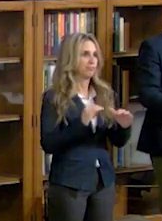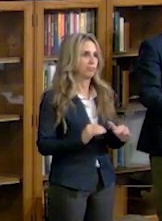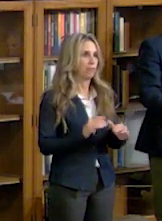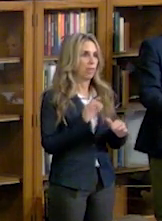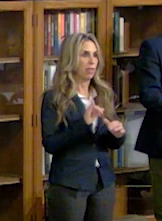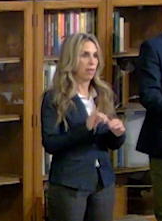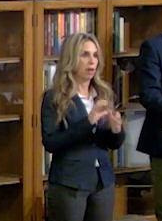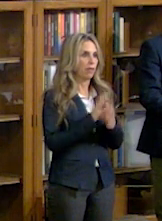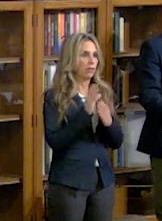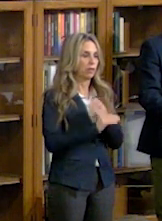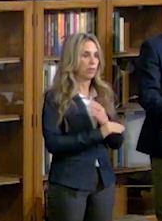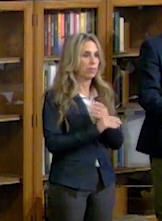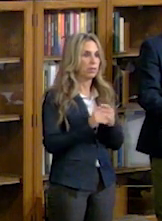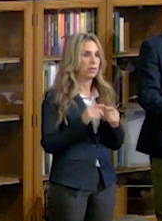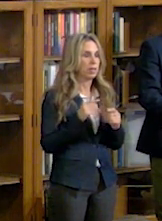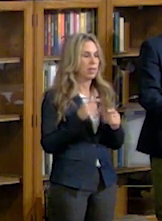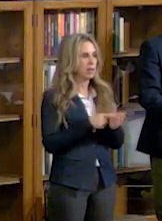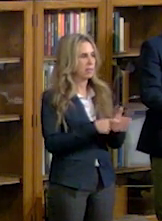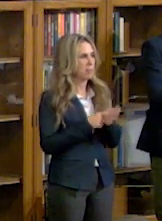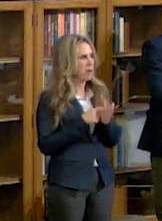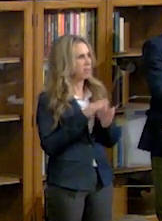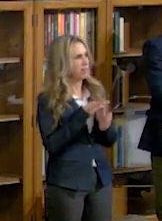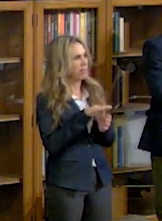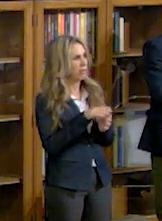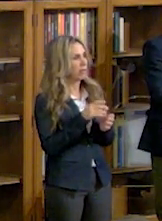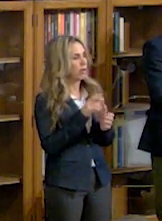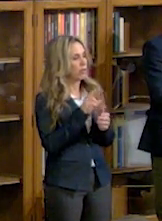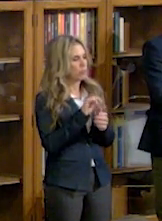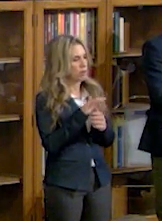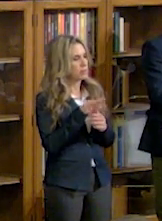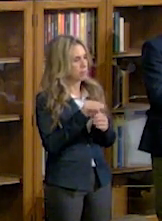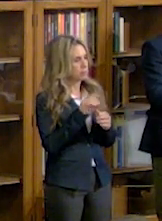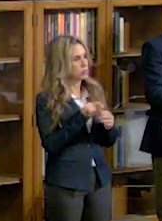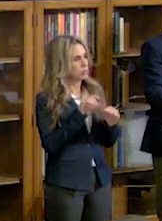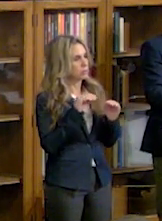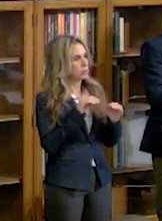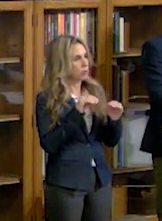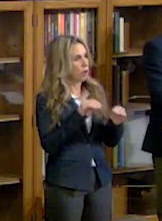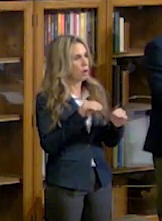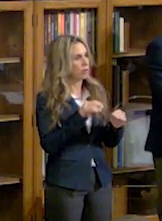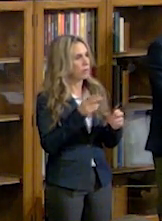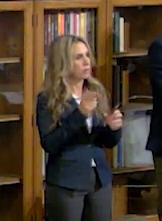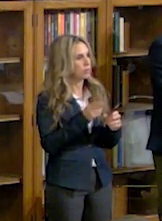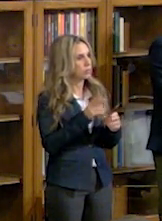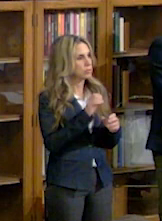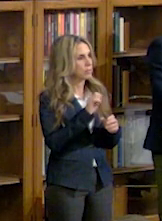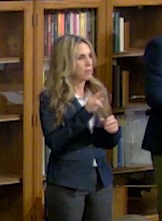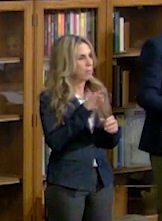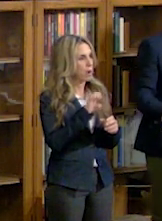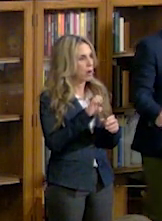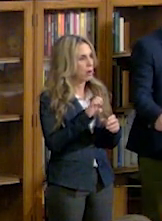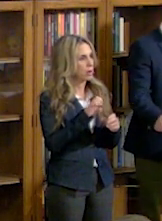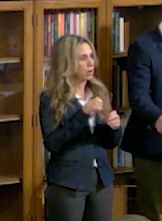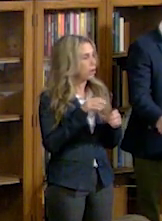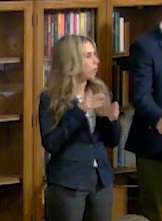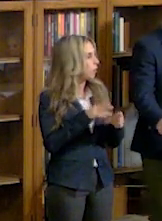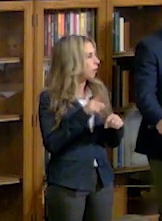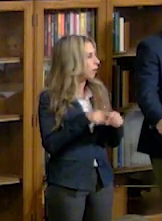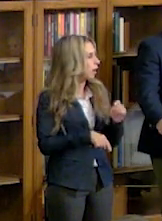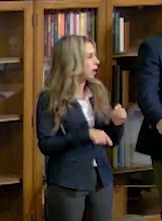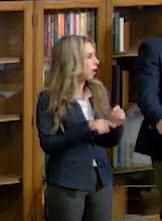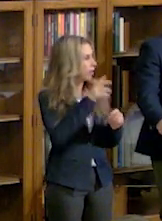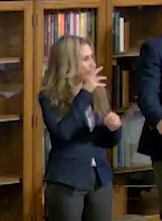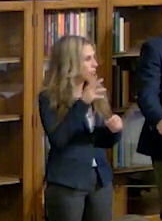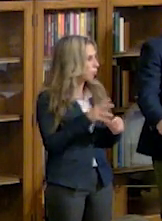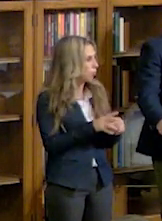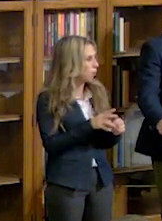echoed Dr Franklin by demanding that histories of race and racism be taught alongside histories of Empire in a way that cannot ignore or whitewash